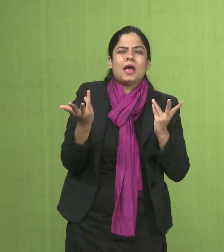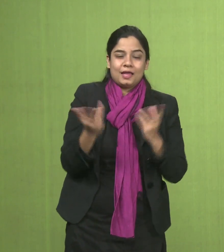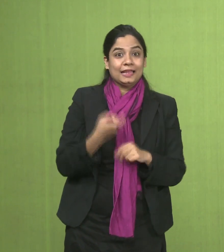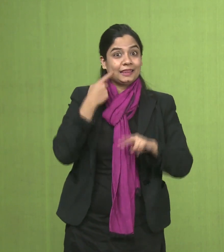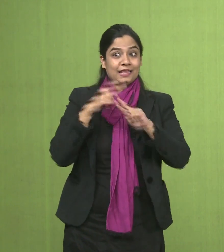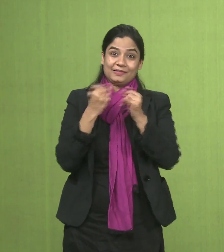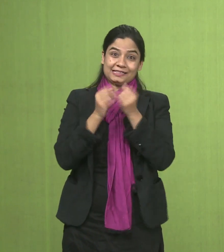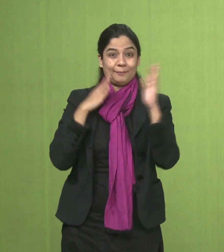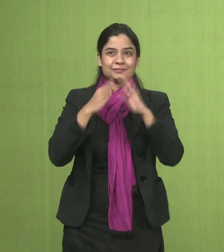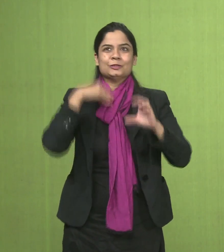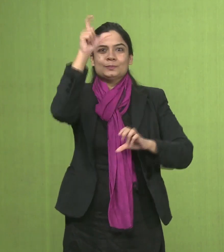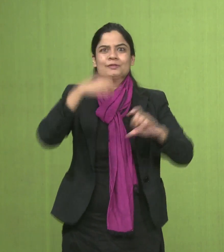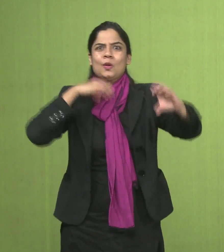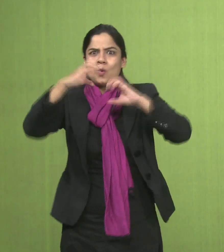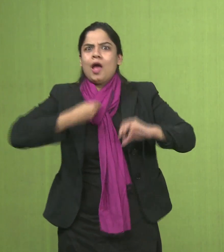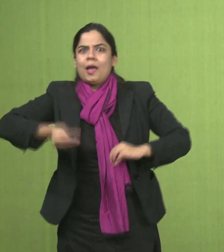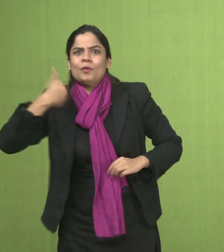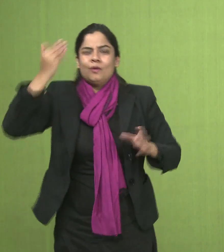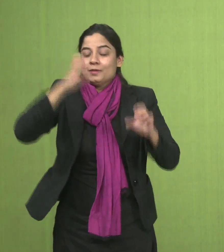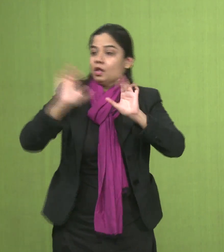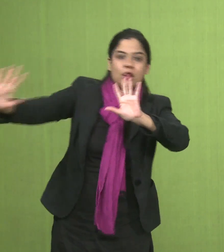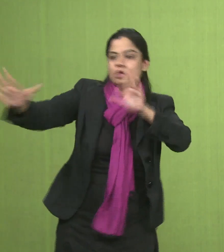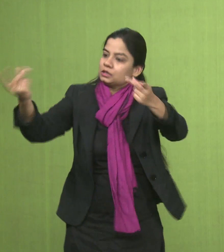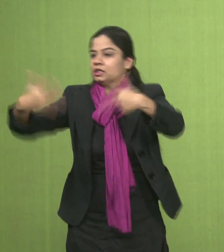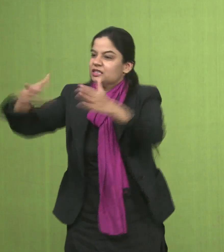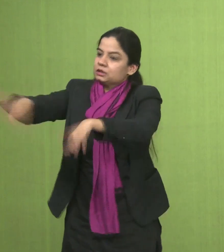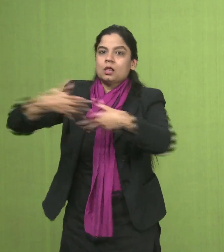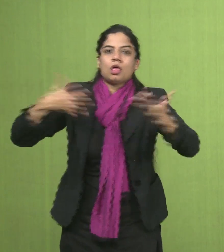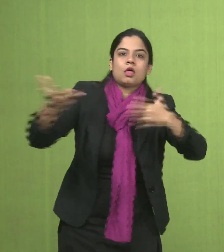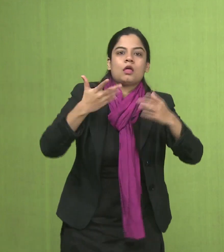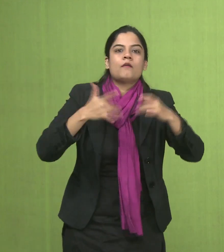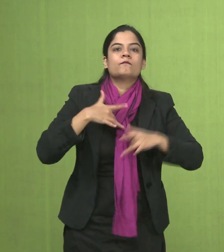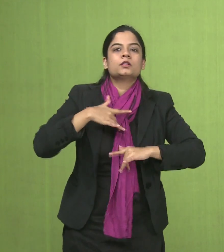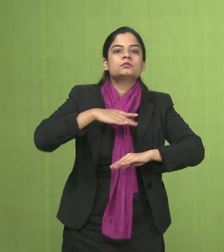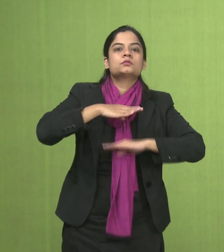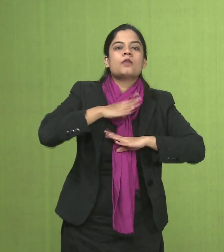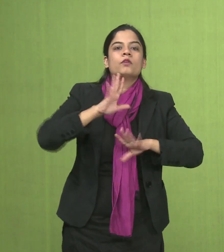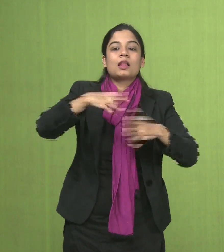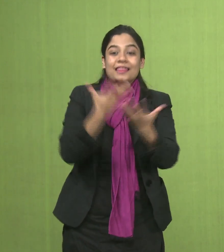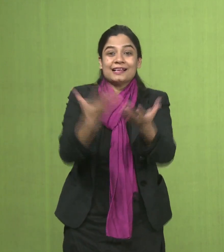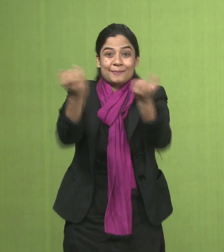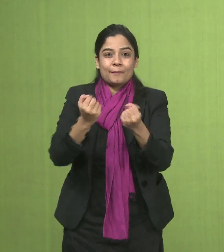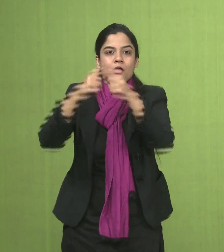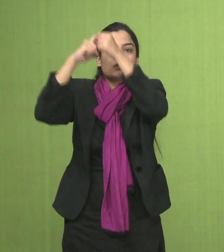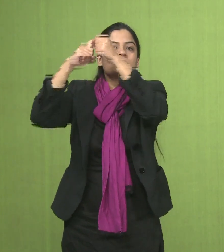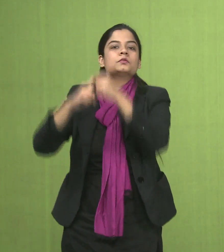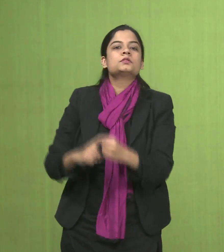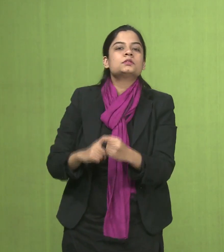better if we go before, because we will not get full attention for shopping when we are going on Sunday evening, because it is crowded. And